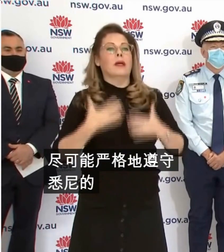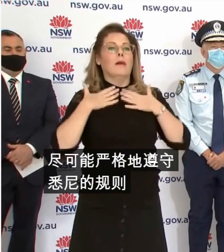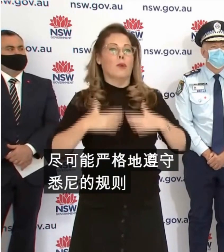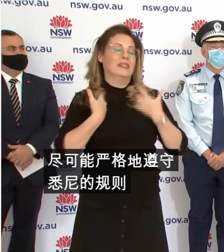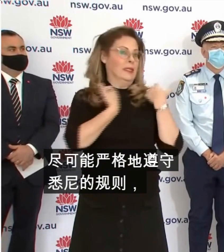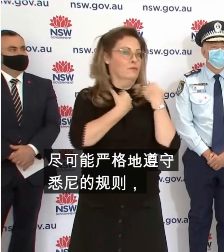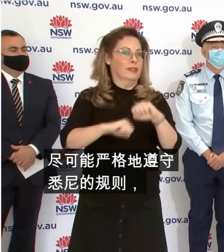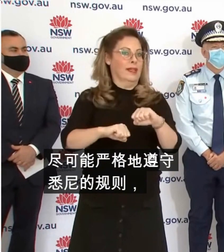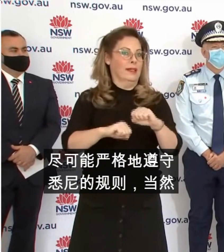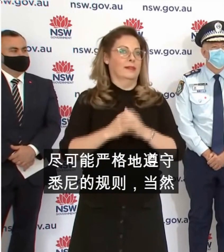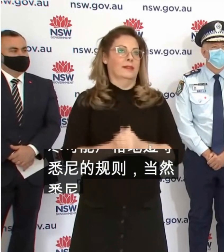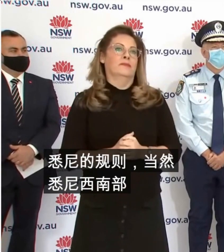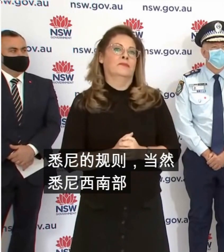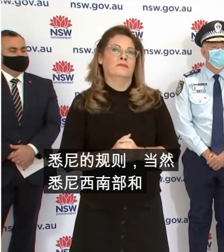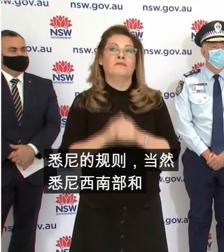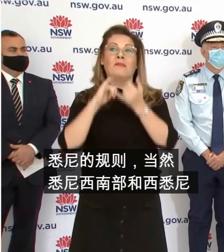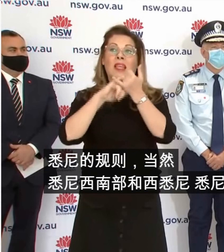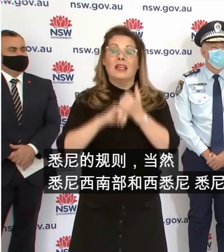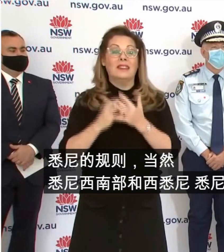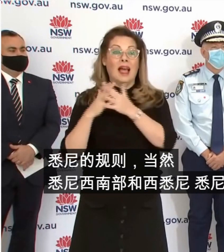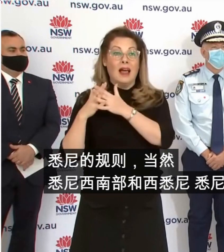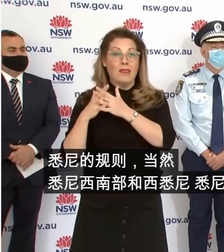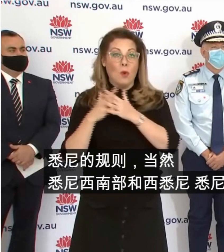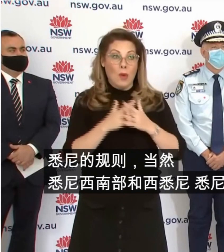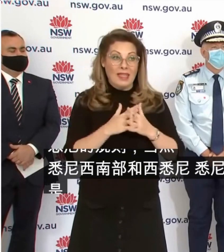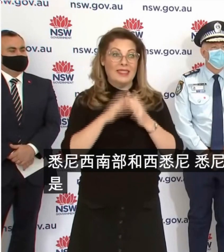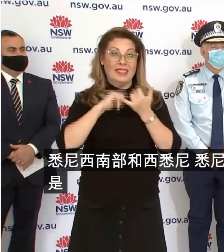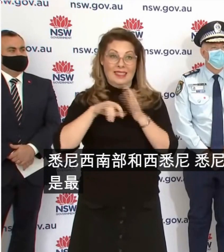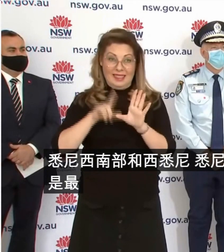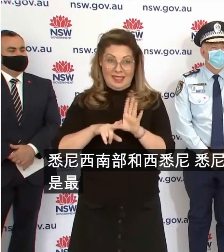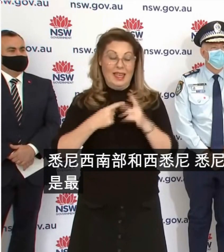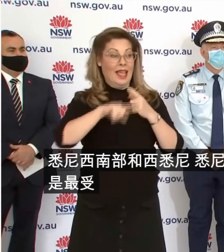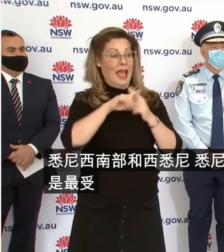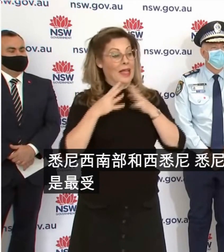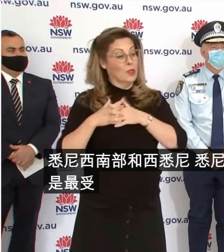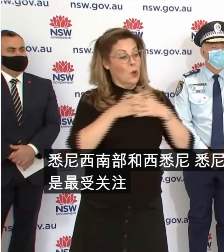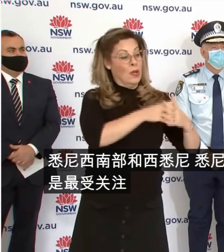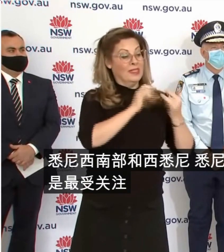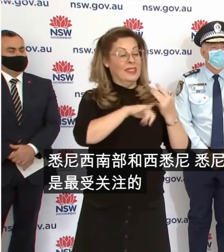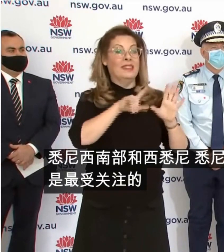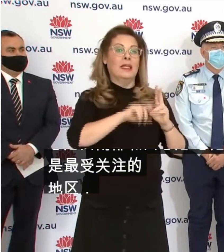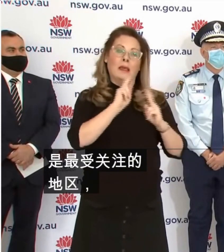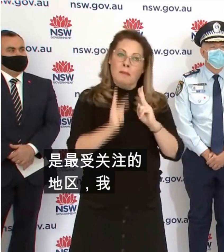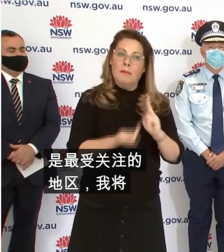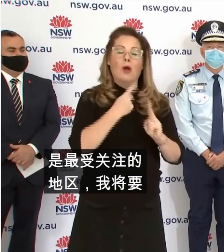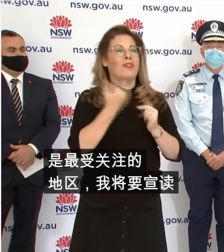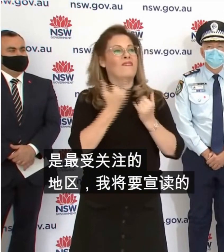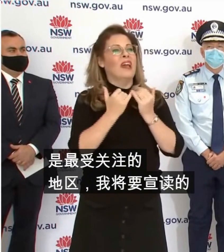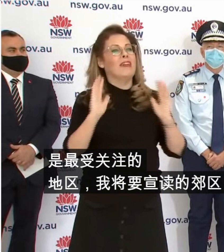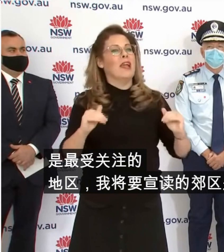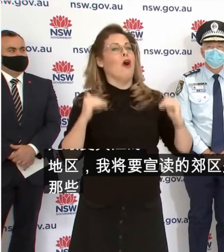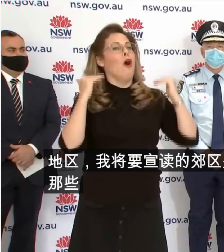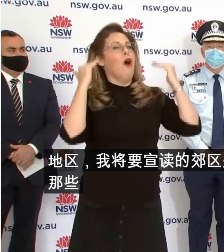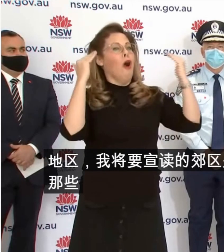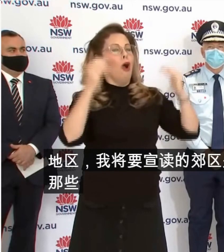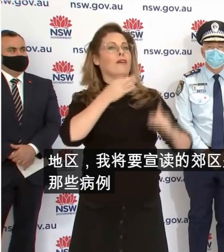of Sydney, of course, southwestern Sydney and western Sydney remain those areas of most concern, and the suburbs I'm about to read